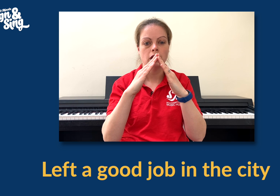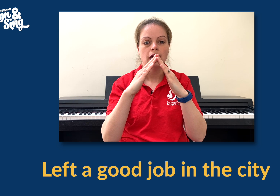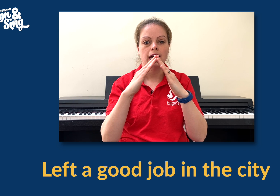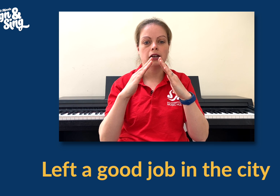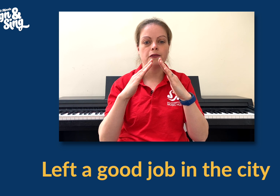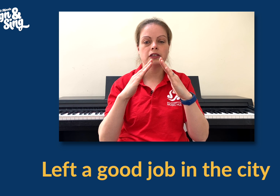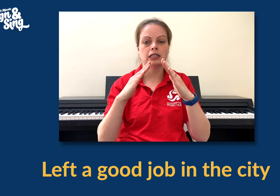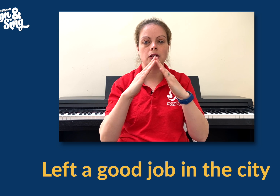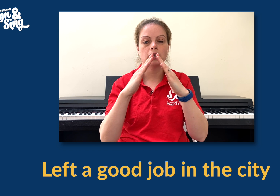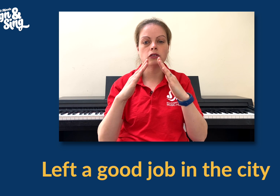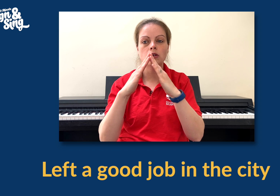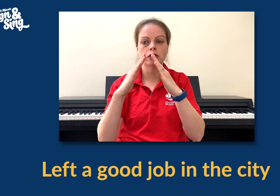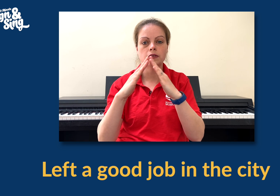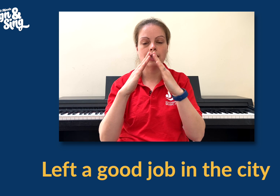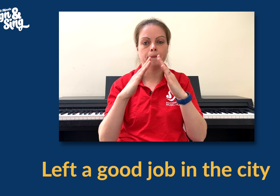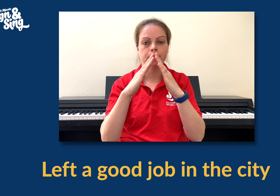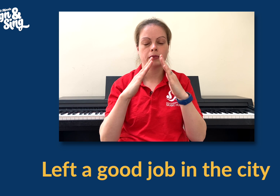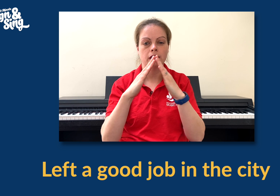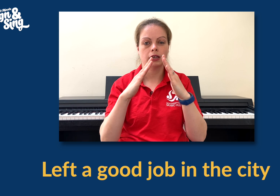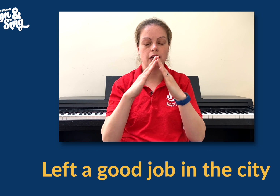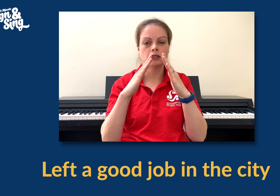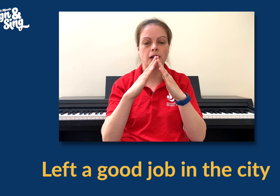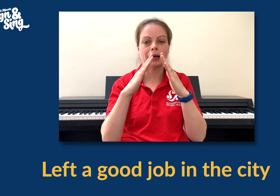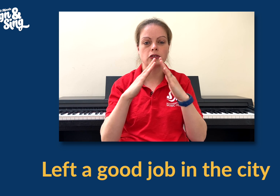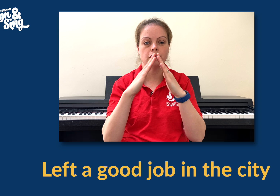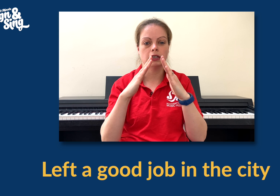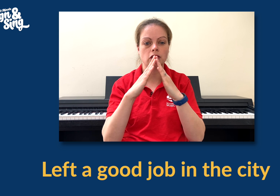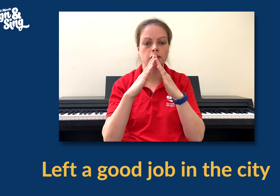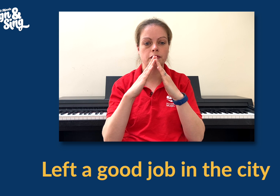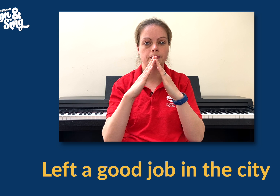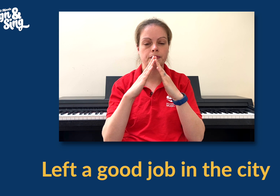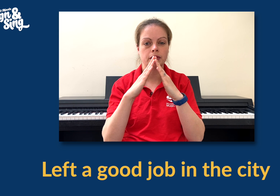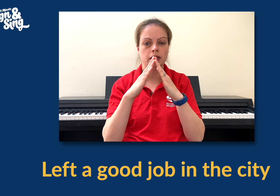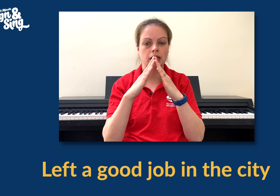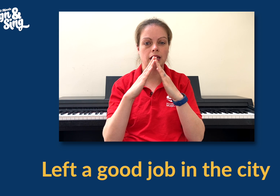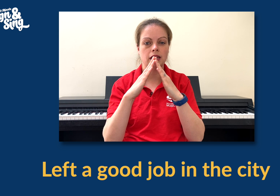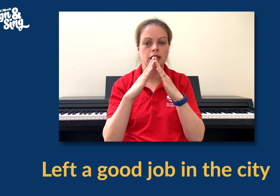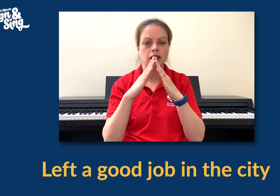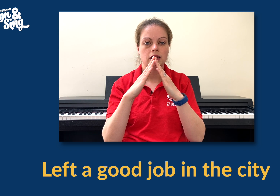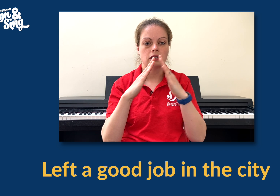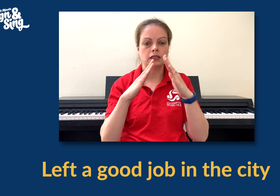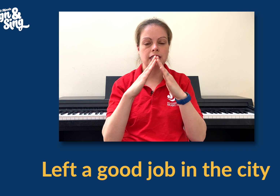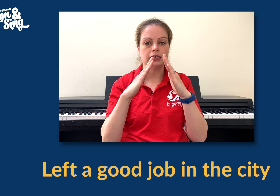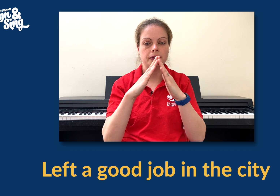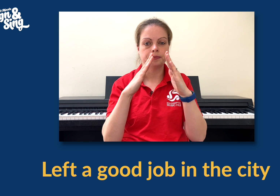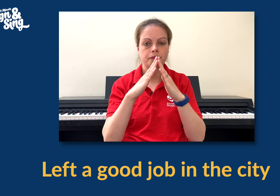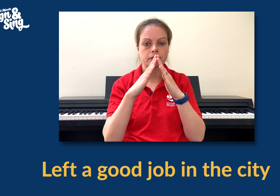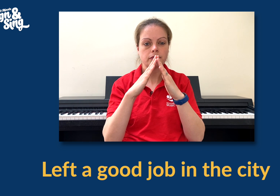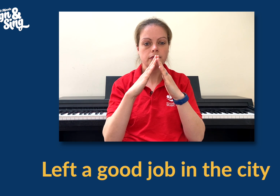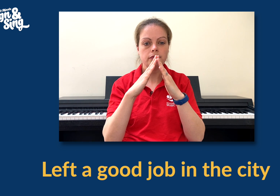roof. And for city, we're going to do lots of them. Okay, so you're just going to bounce your fingers off. Okay, so